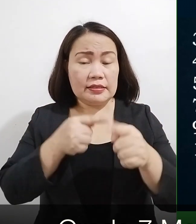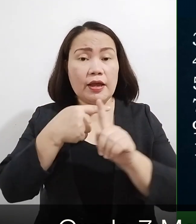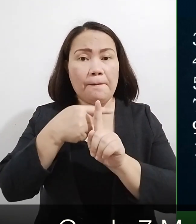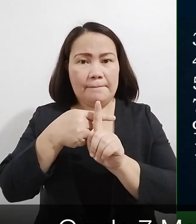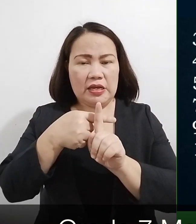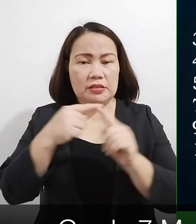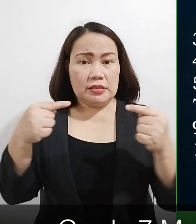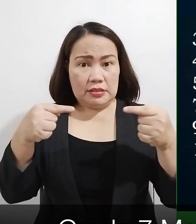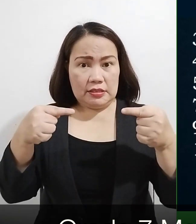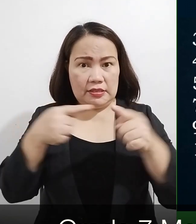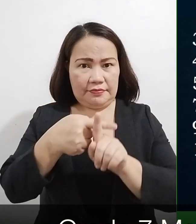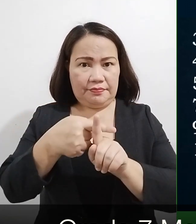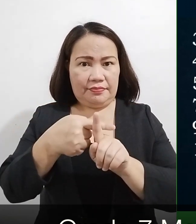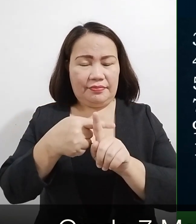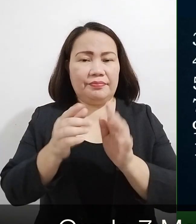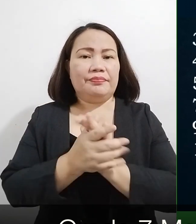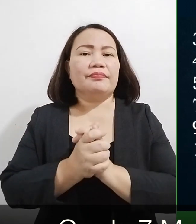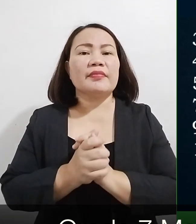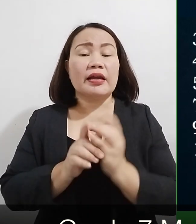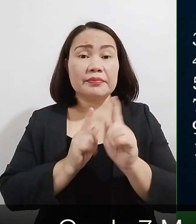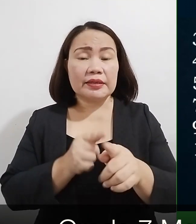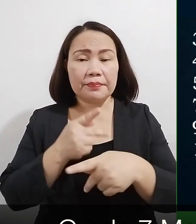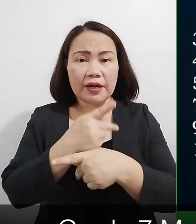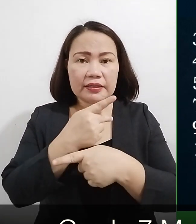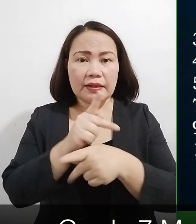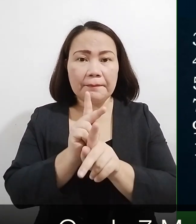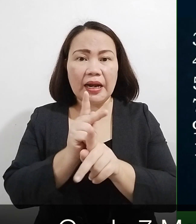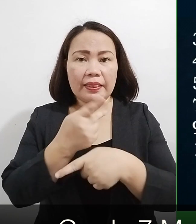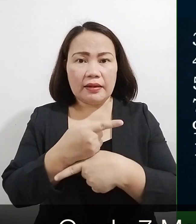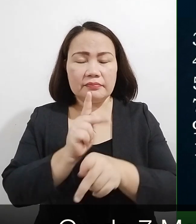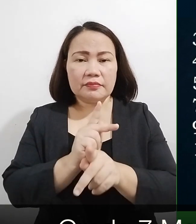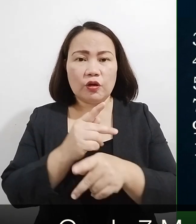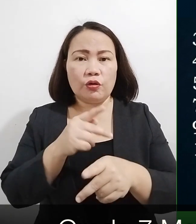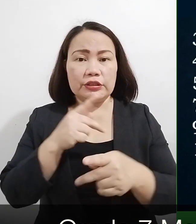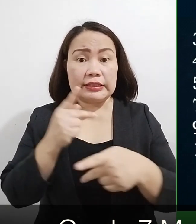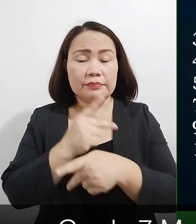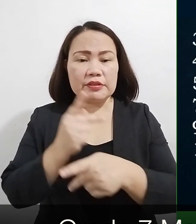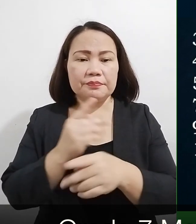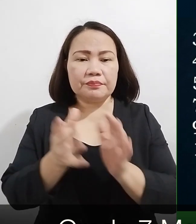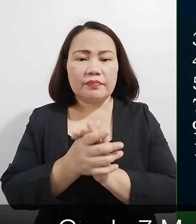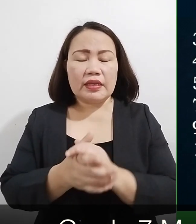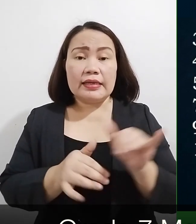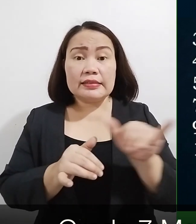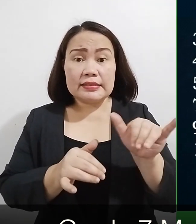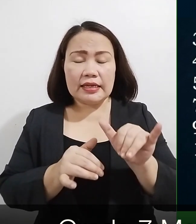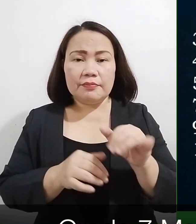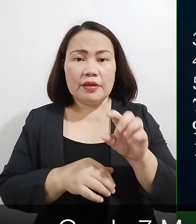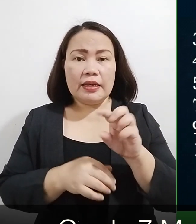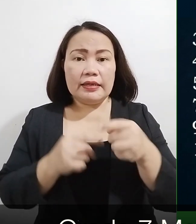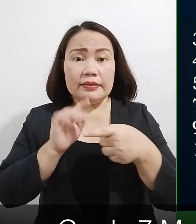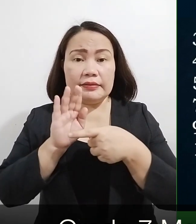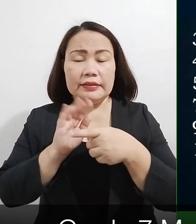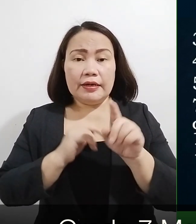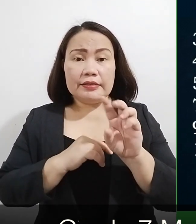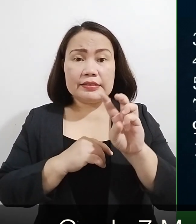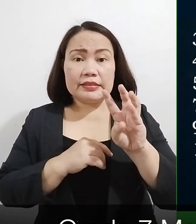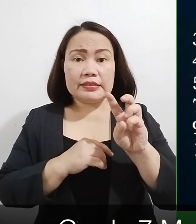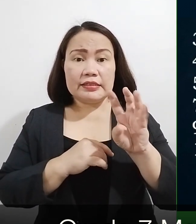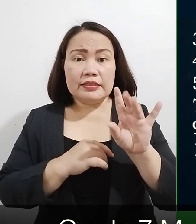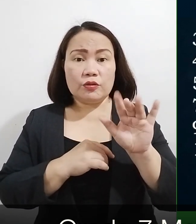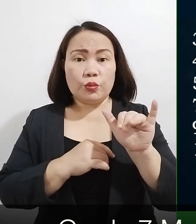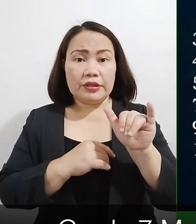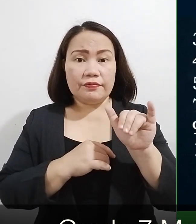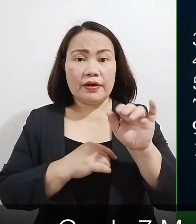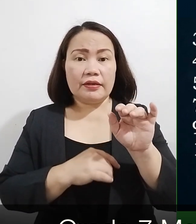signs, the product is positive. Okay? Same as the others. So, we will get 16,